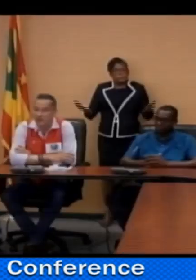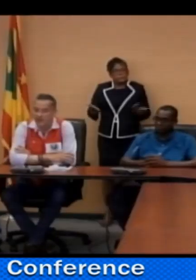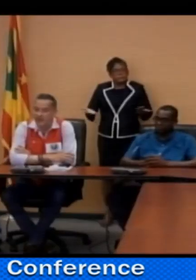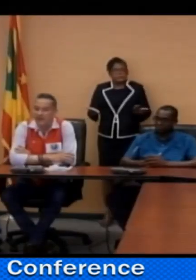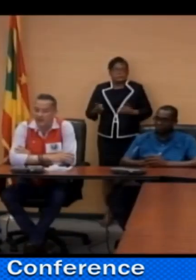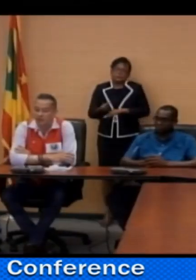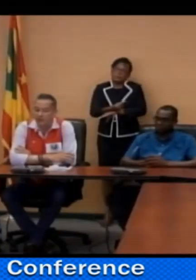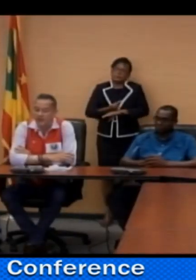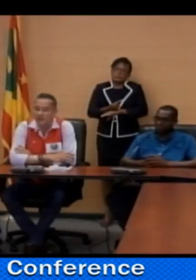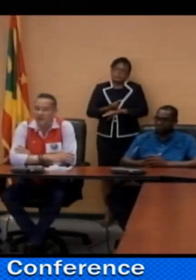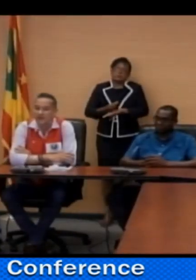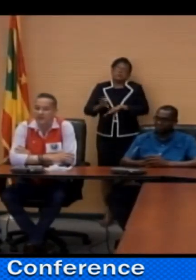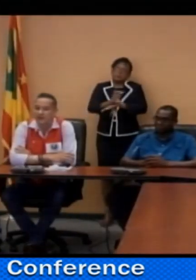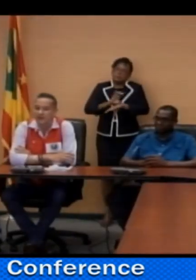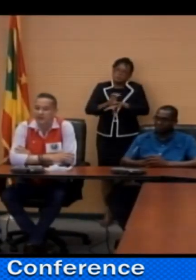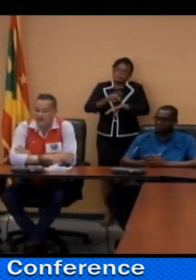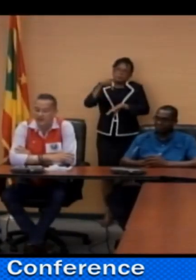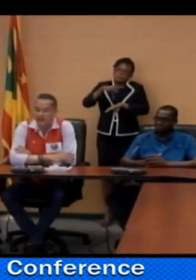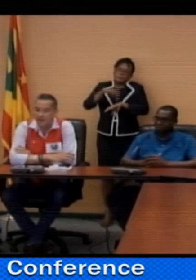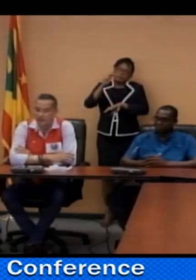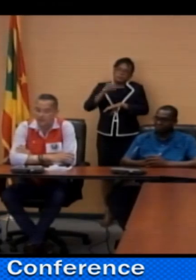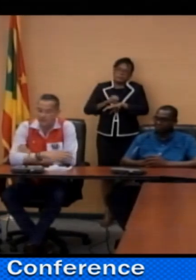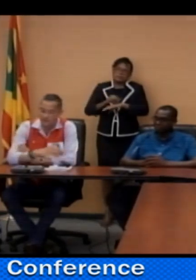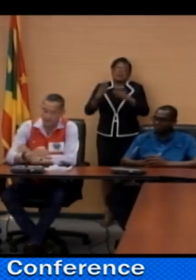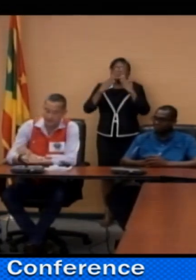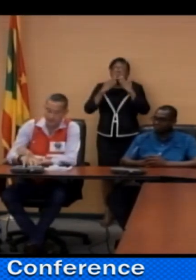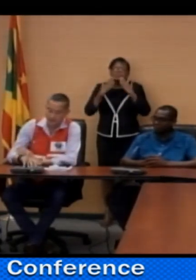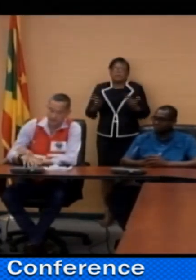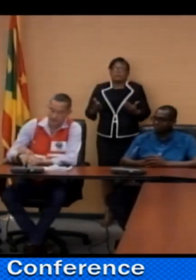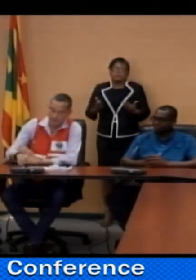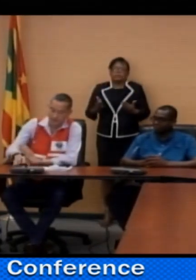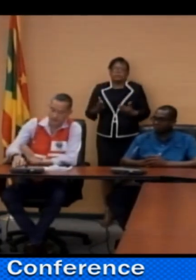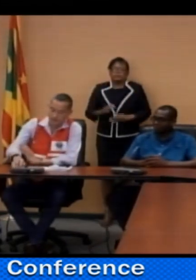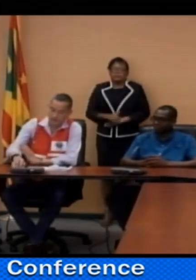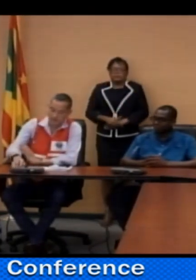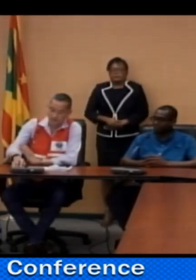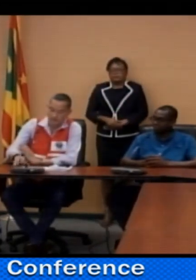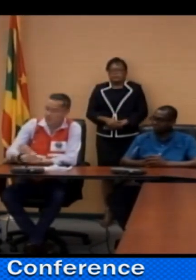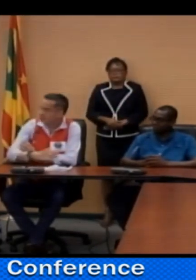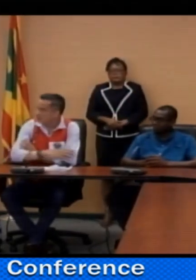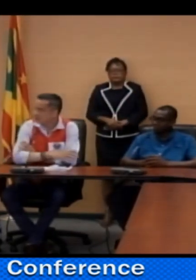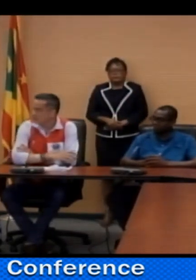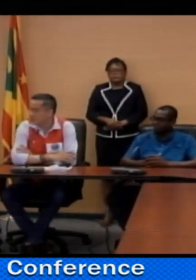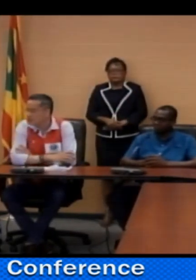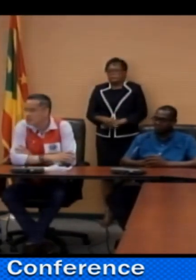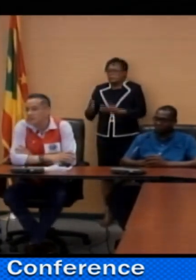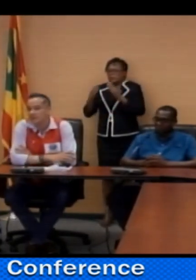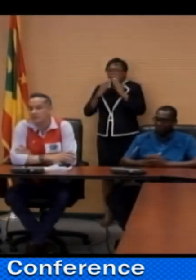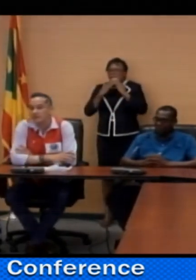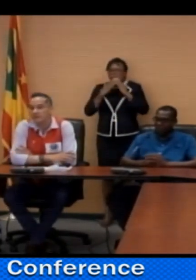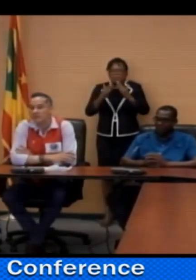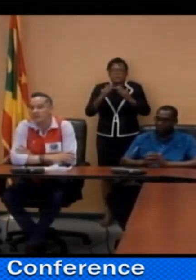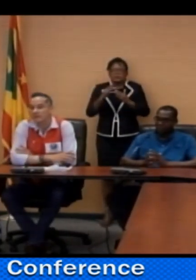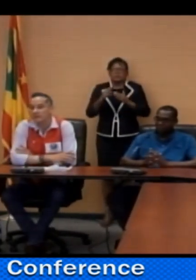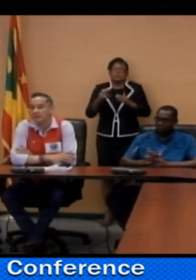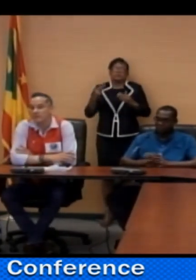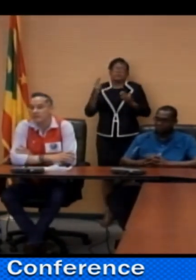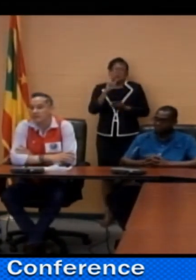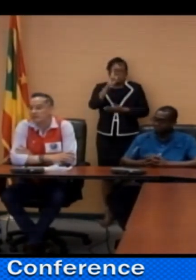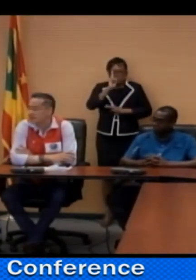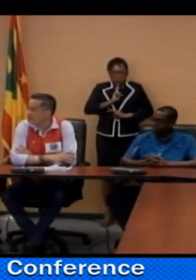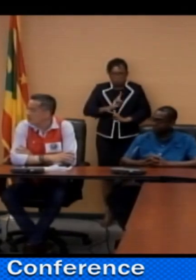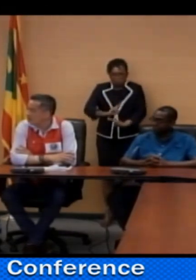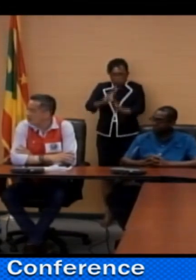in Grenada, Carriacou, and Petit Martinique. Thank you. Thank you, Honourable Minister. So we still have,